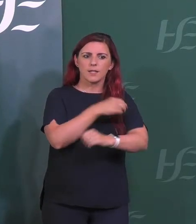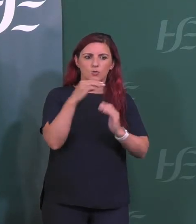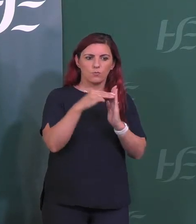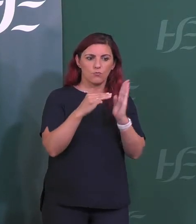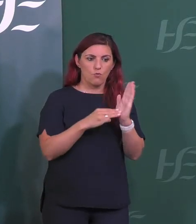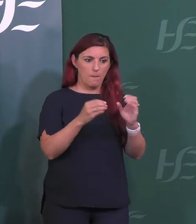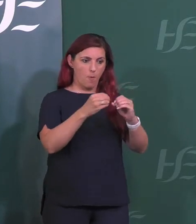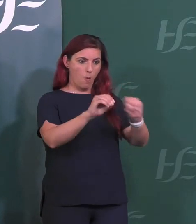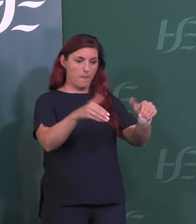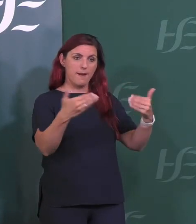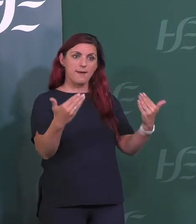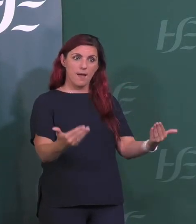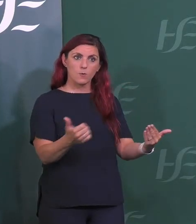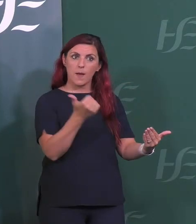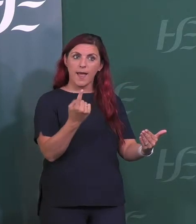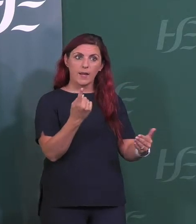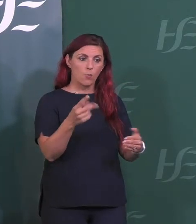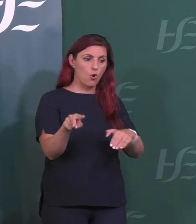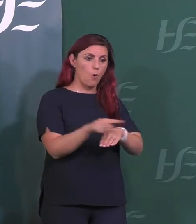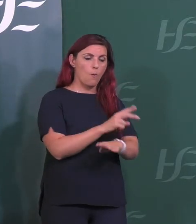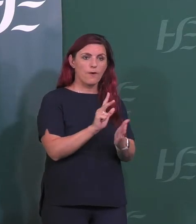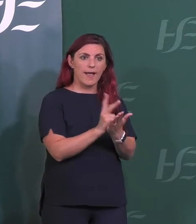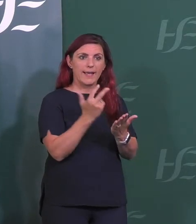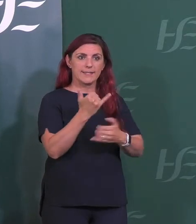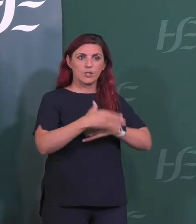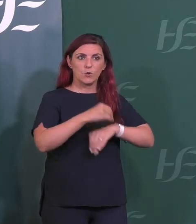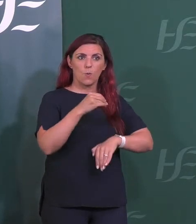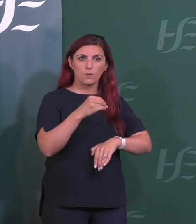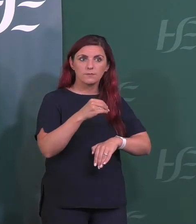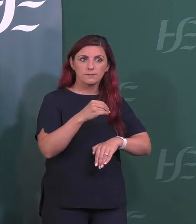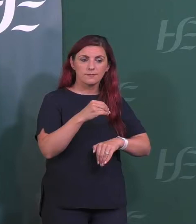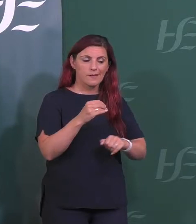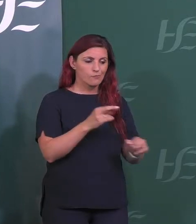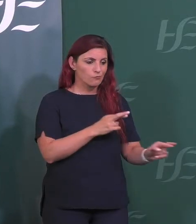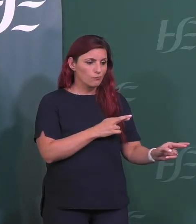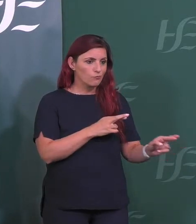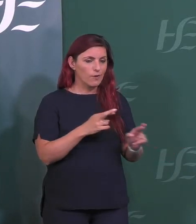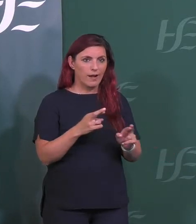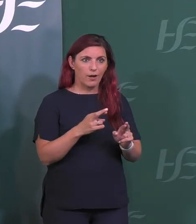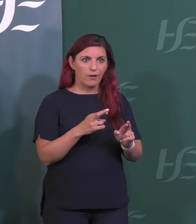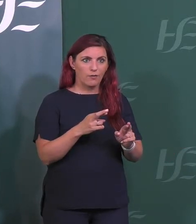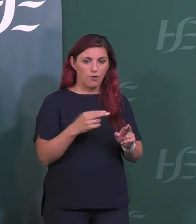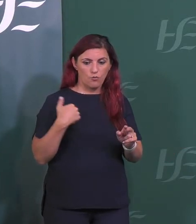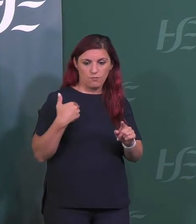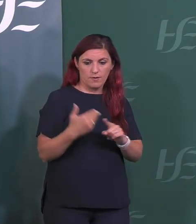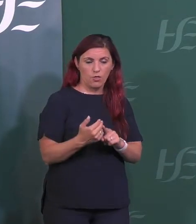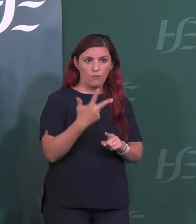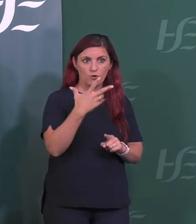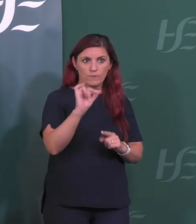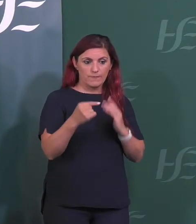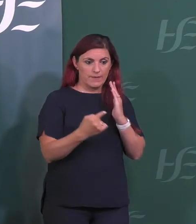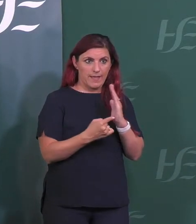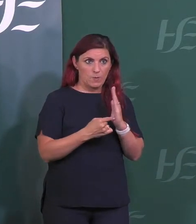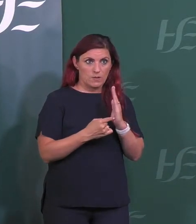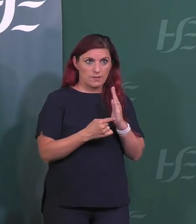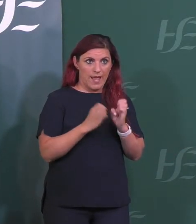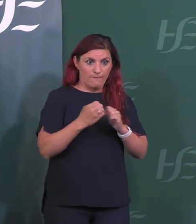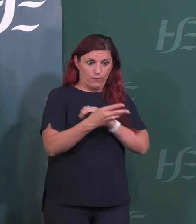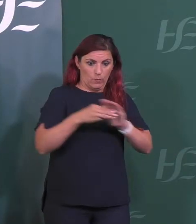as we speak to those over the ages of 18 and regularly having done 300,000 per week over the past few weeks.